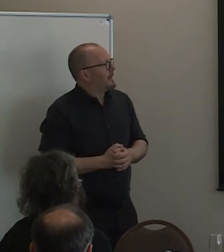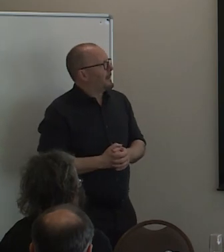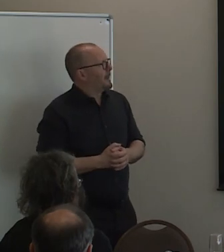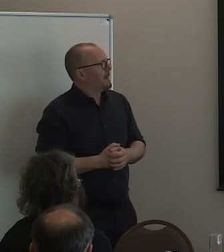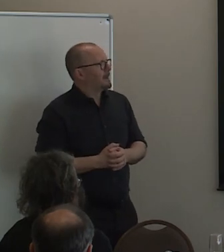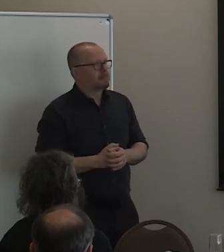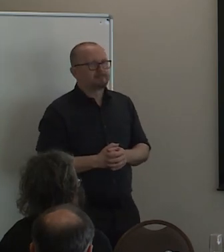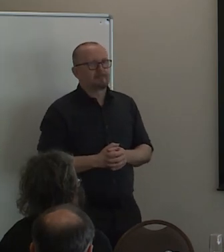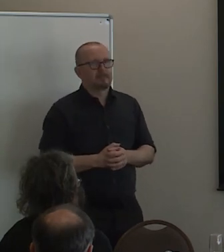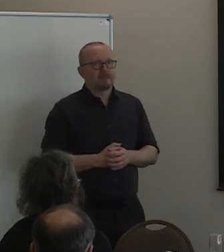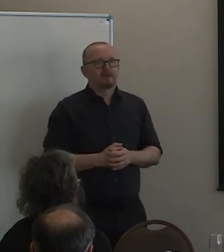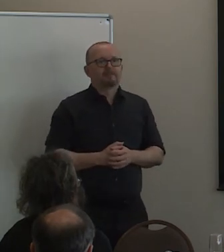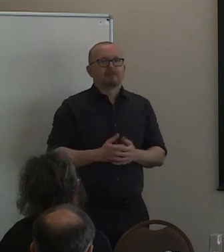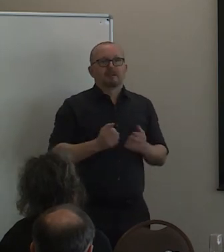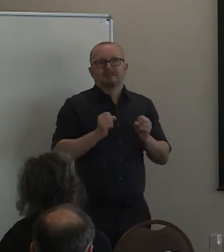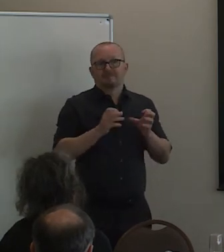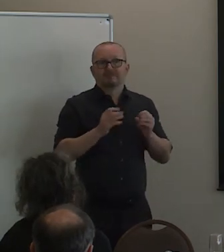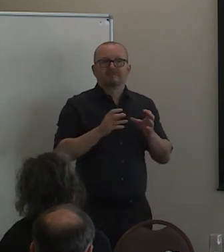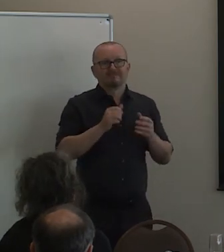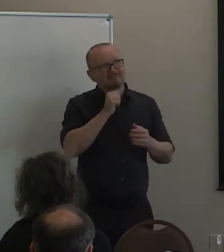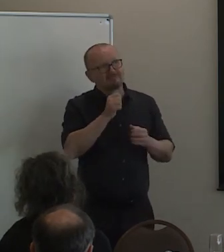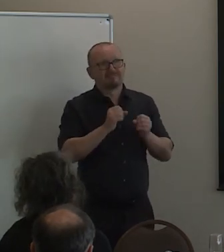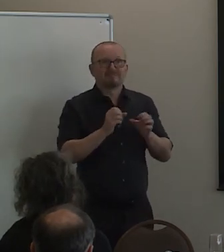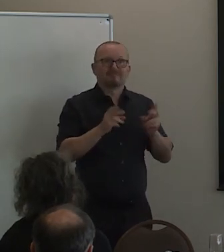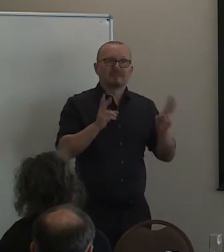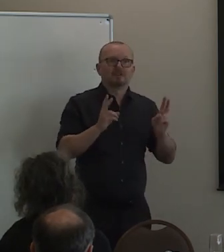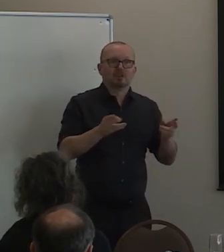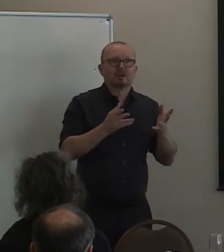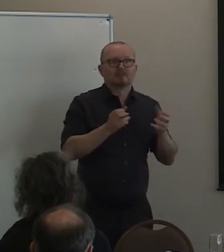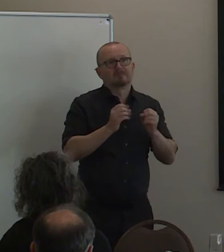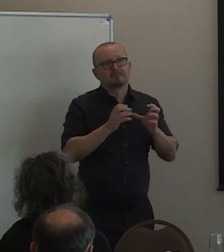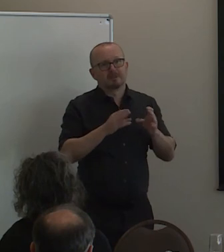looking at nature. Well, what if we were just a cyborg, that scientist GLAM thing?